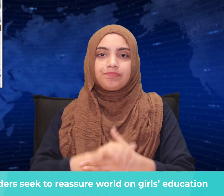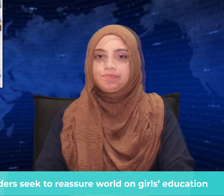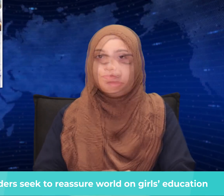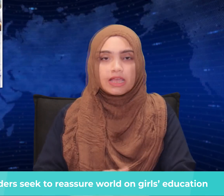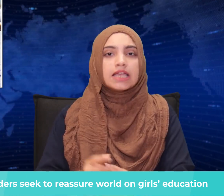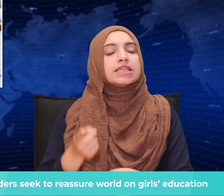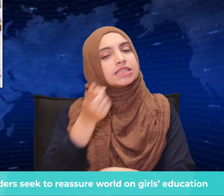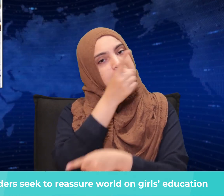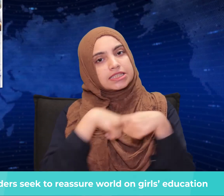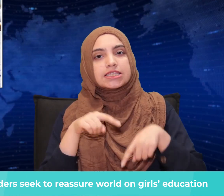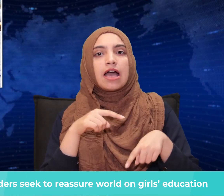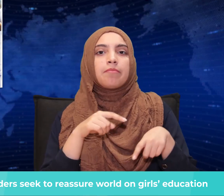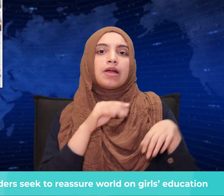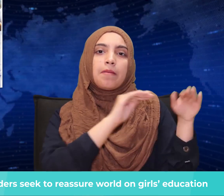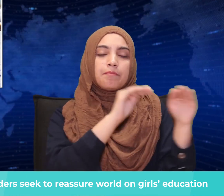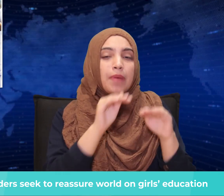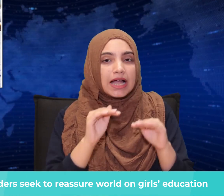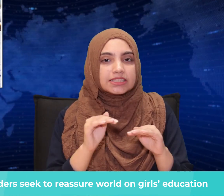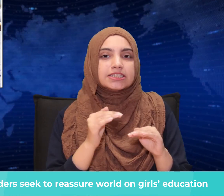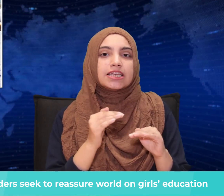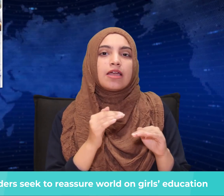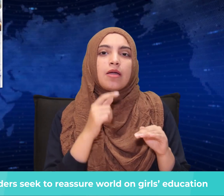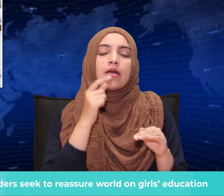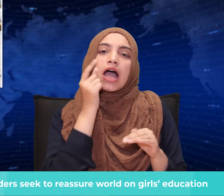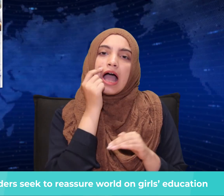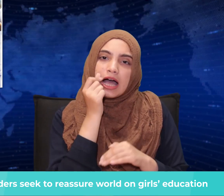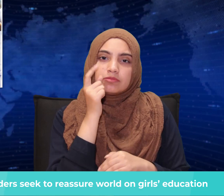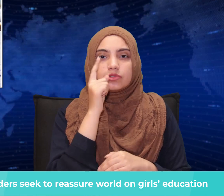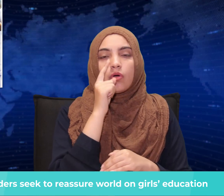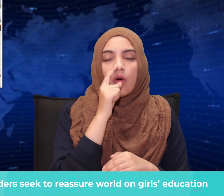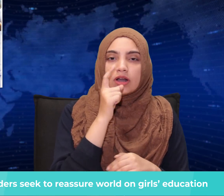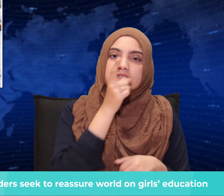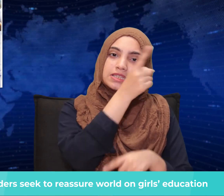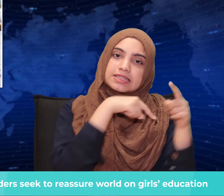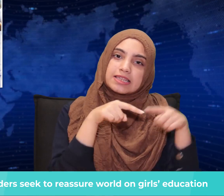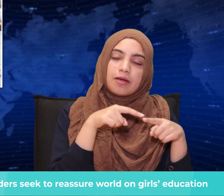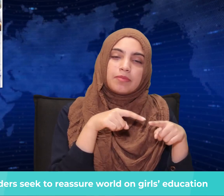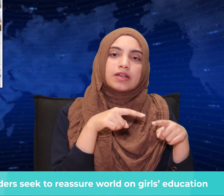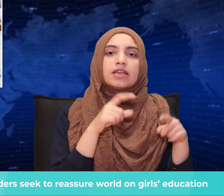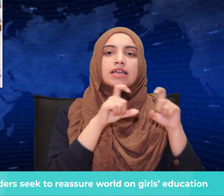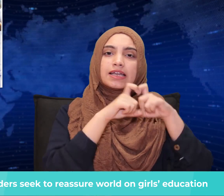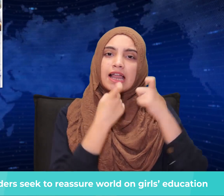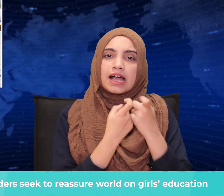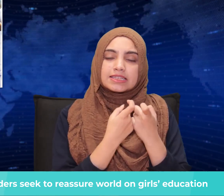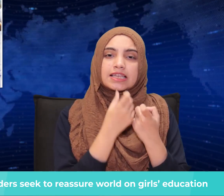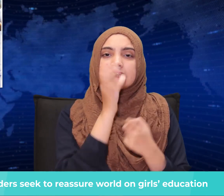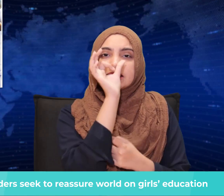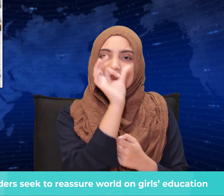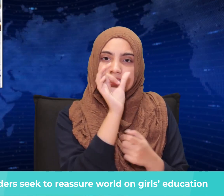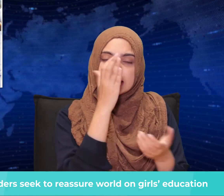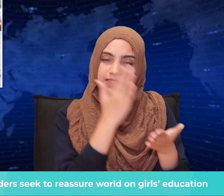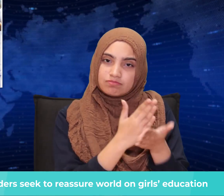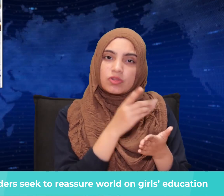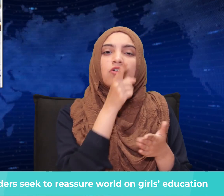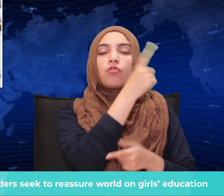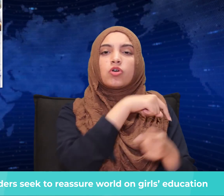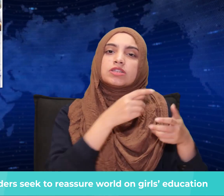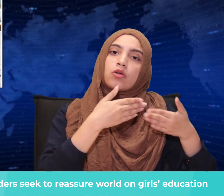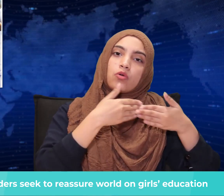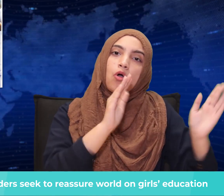All boys and girls' primary schools till grade 6 have reopened across the country, while a separate mechanism was